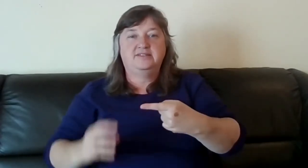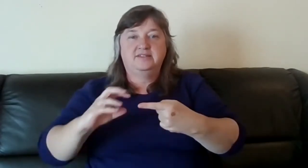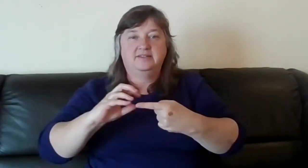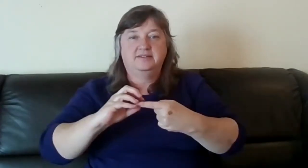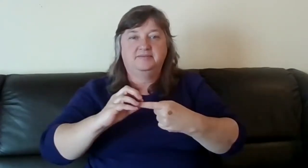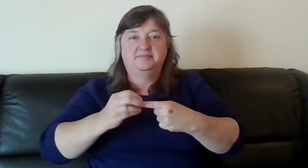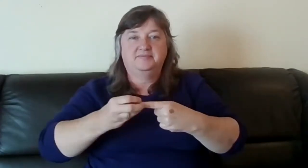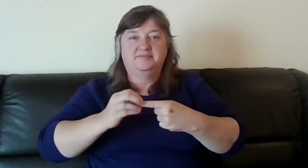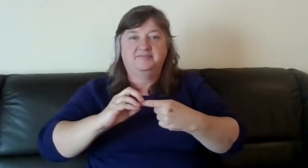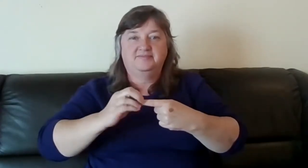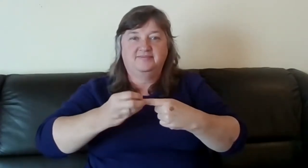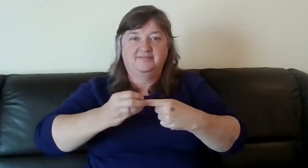Berries.